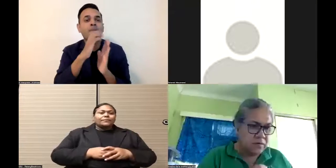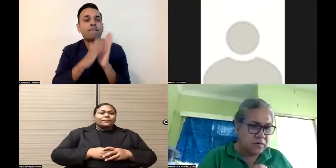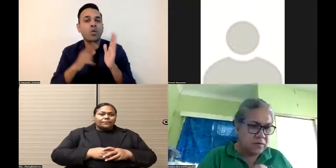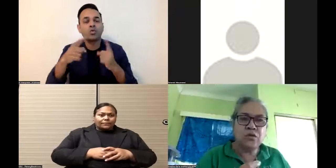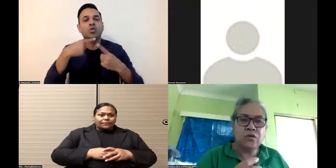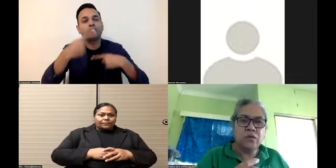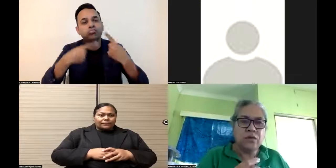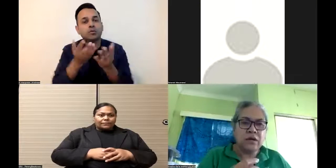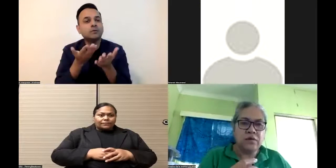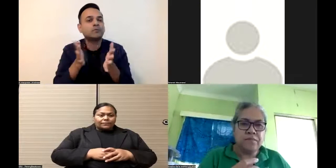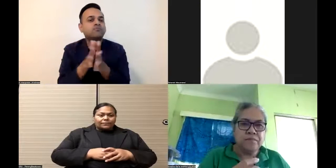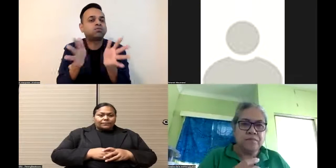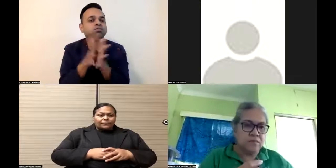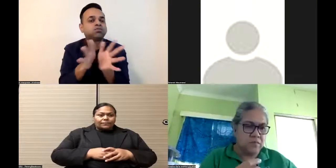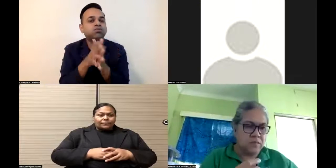Thank you,